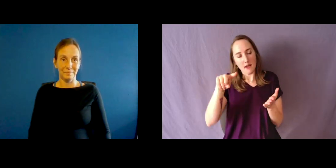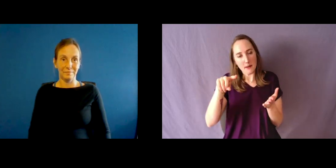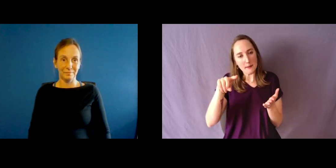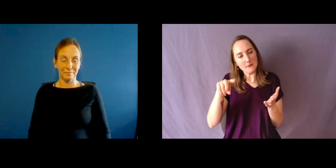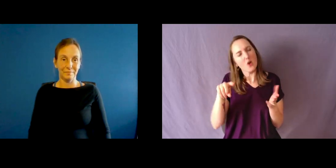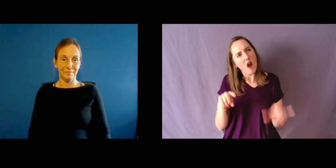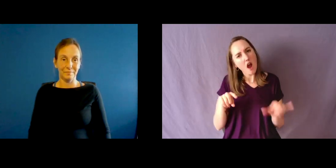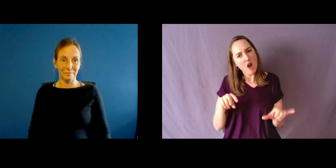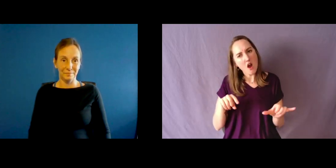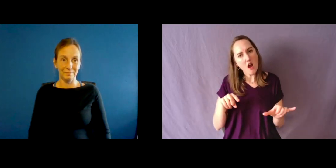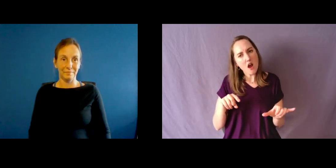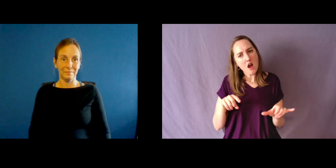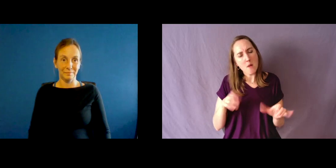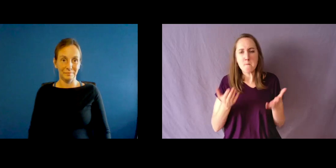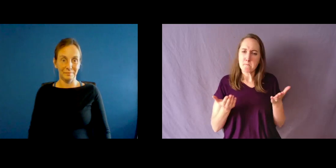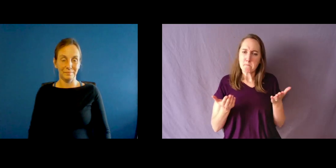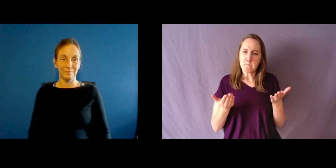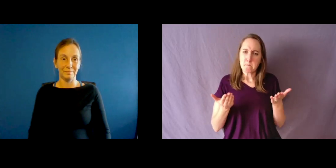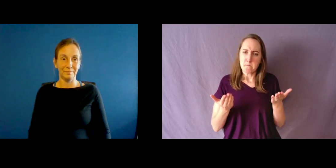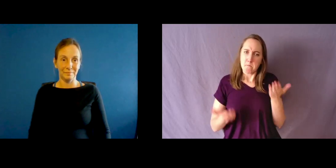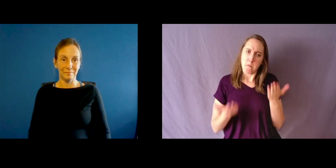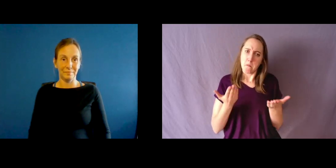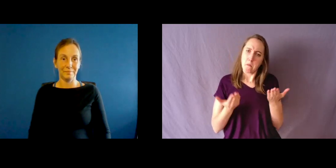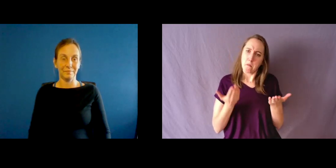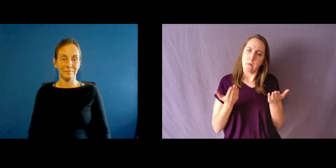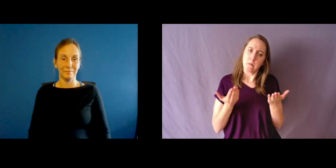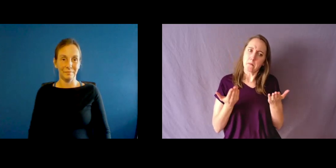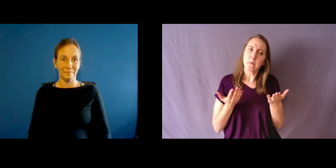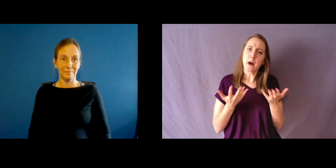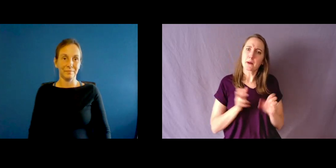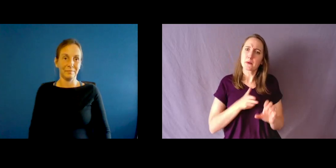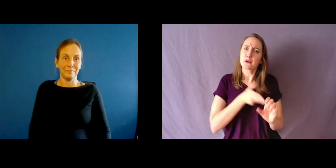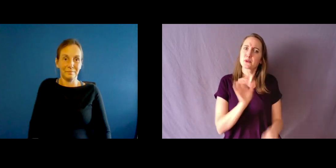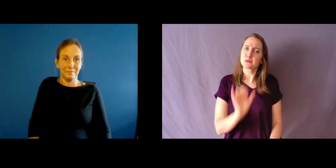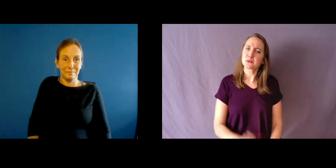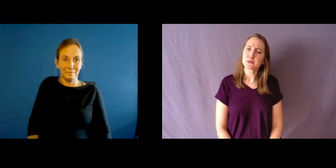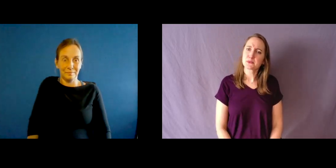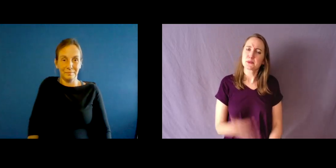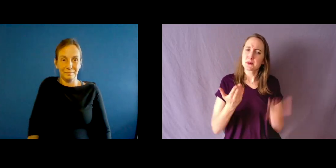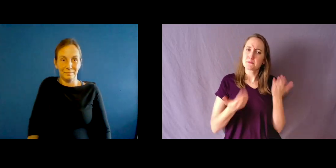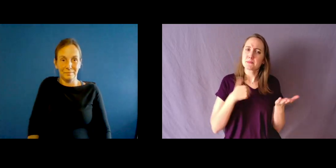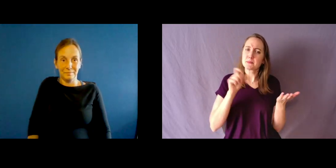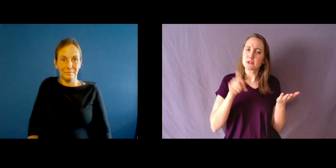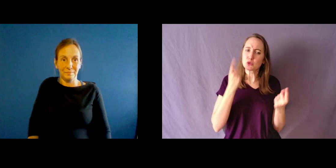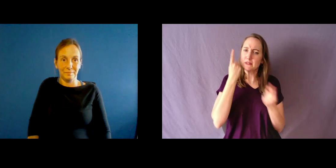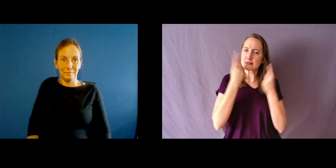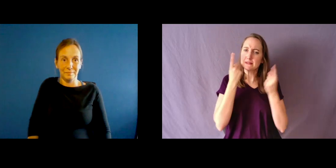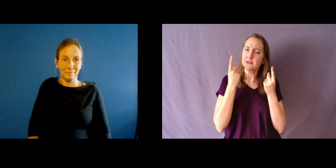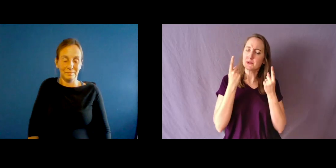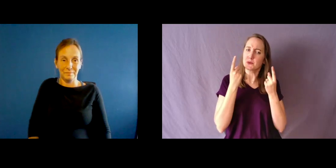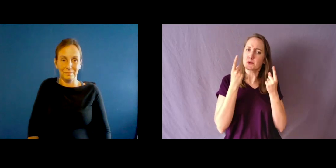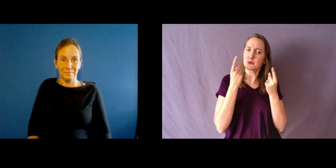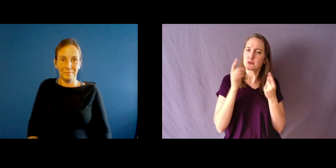like, oh man, like maybe, like, maybe we want to join in on this too. Maybe we should consider, helping out